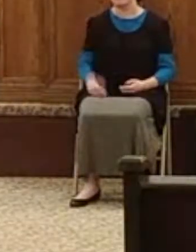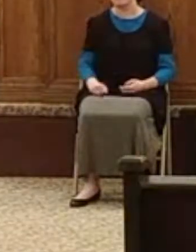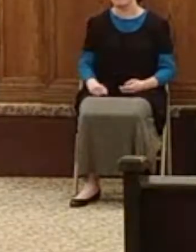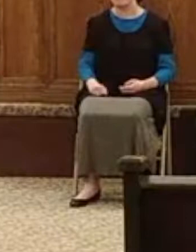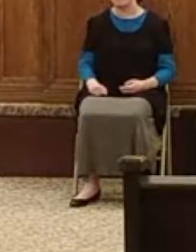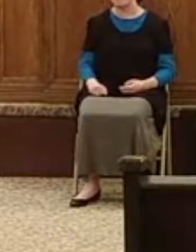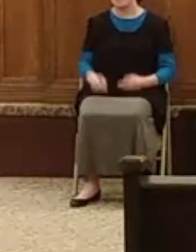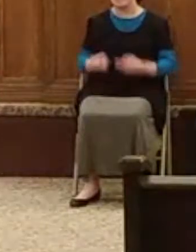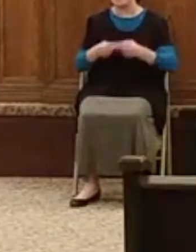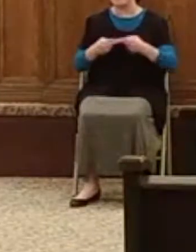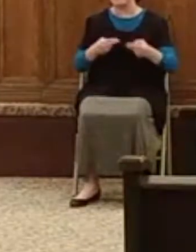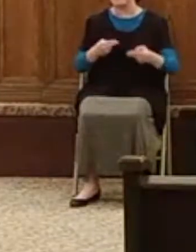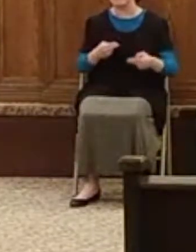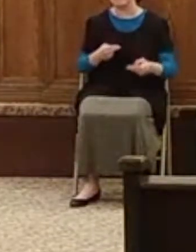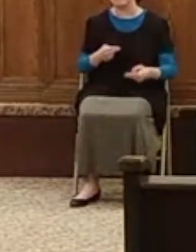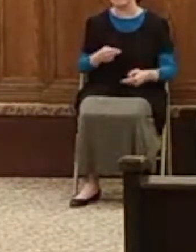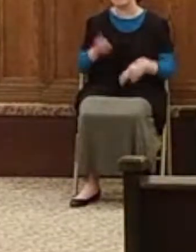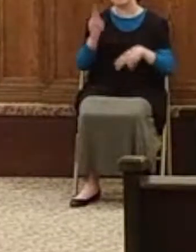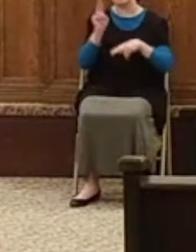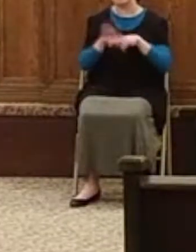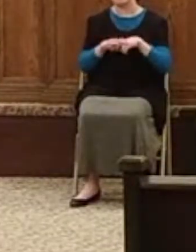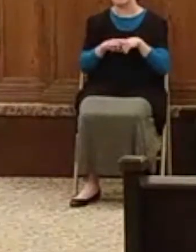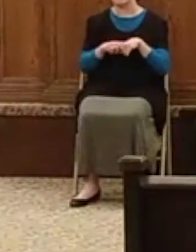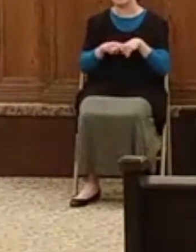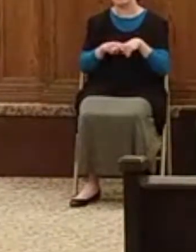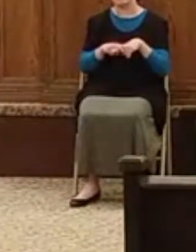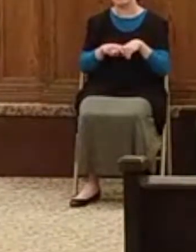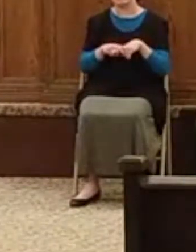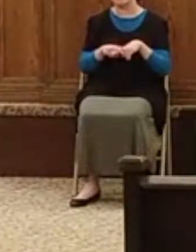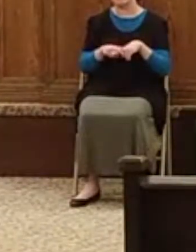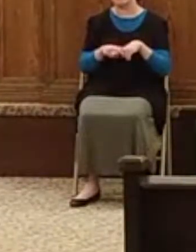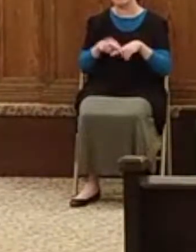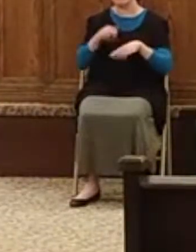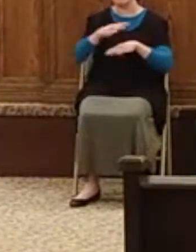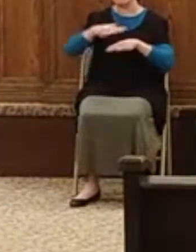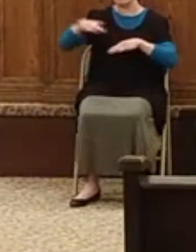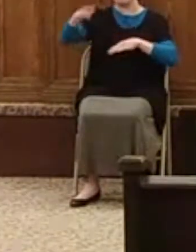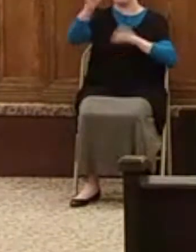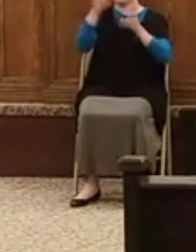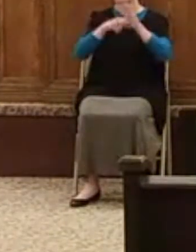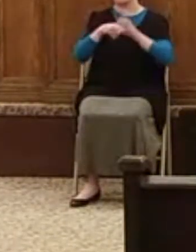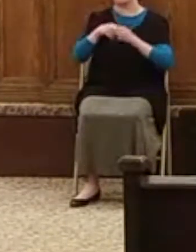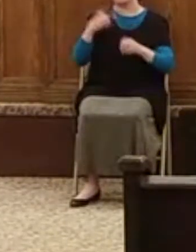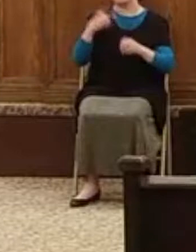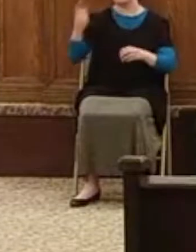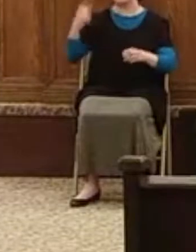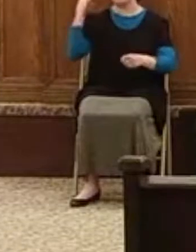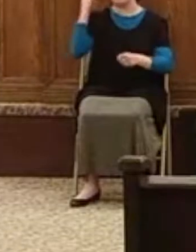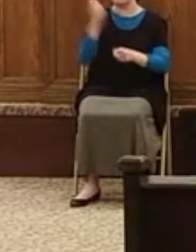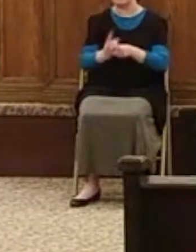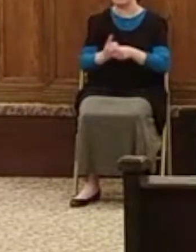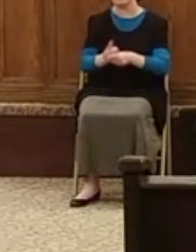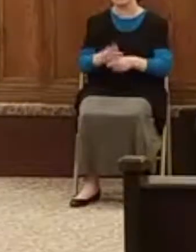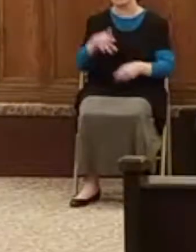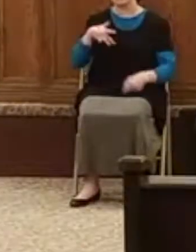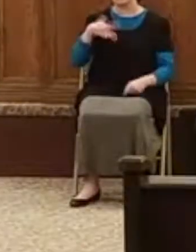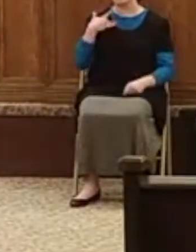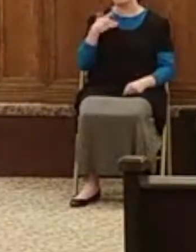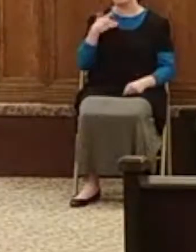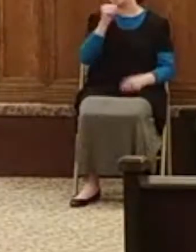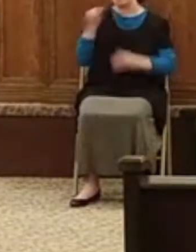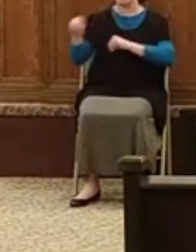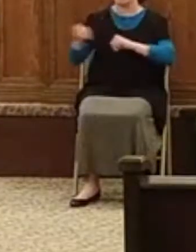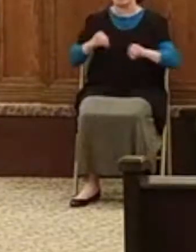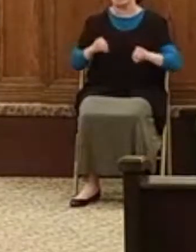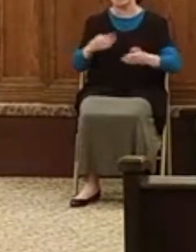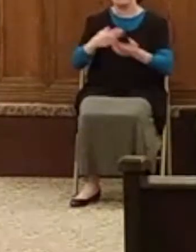Right. How easy it would be to sit in the high and lofty seat of self-righteousness. Right. Yeah. And feel